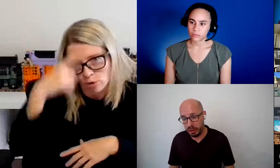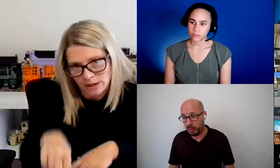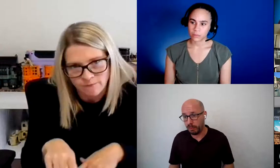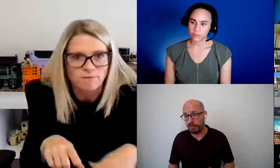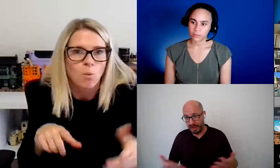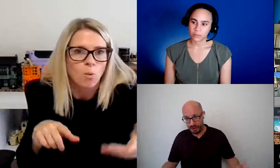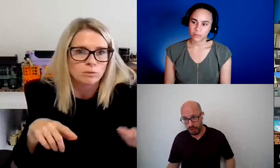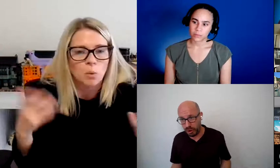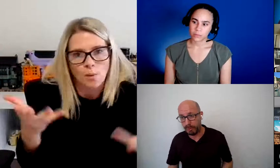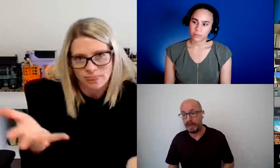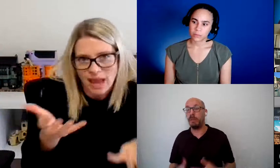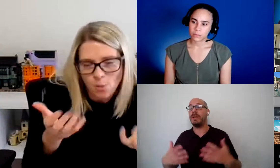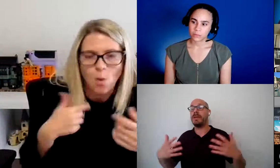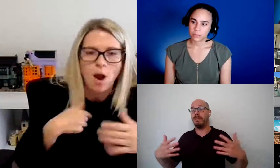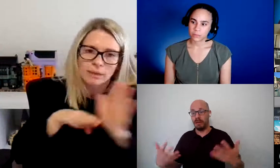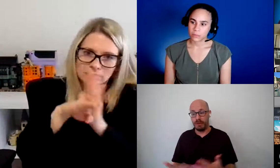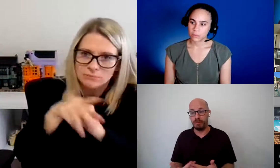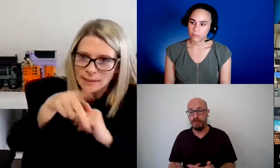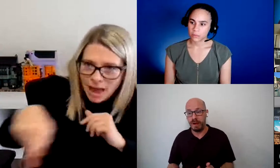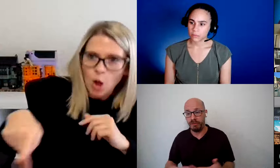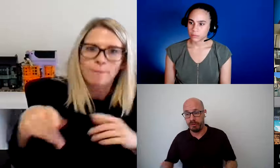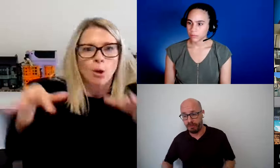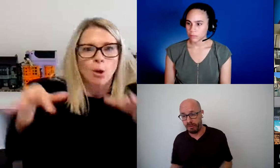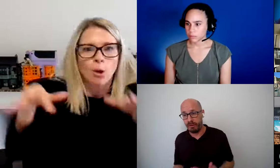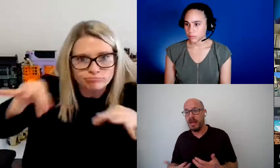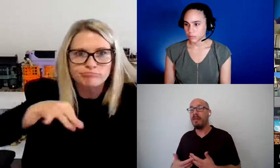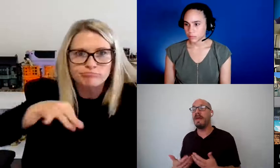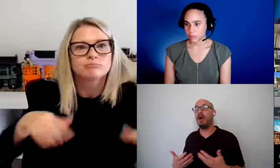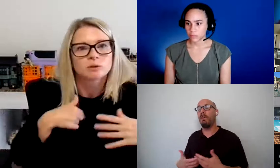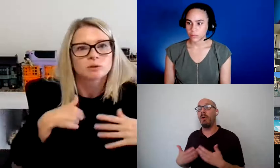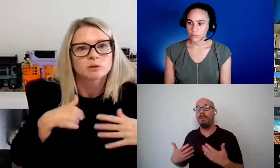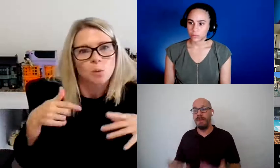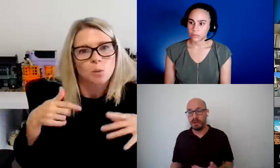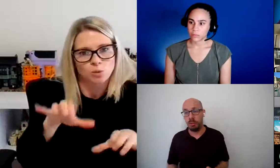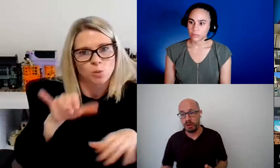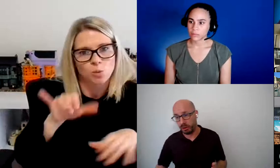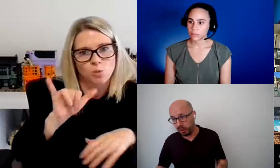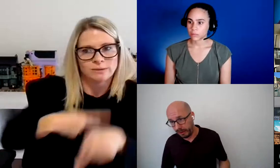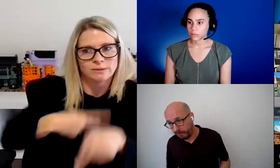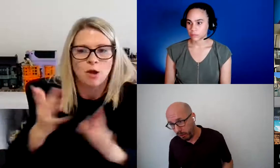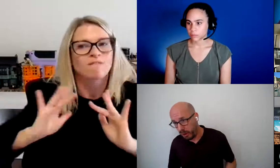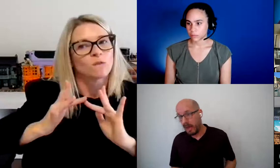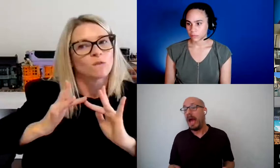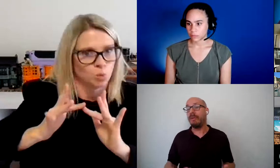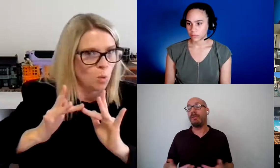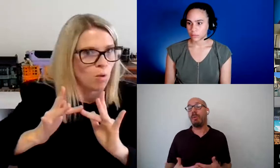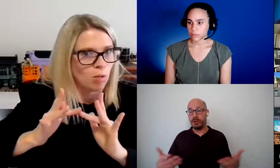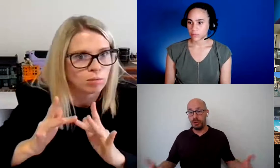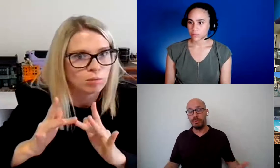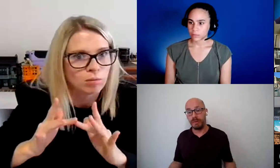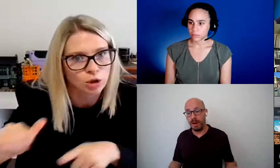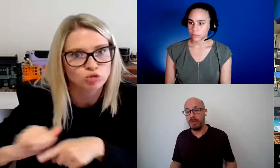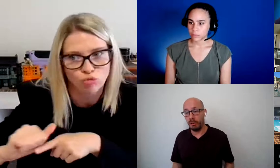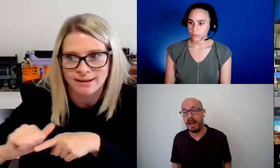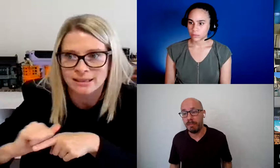willing to present to your company. We definitely provide services that are more fit to what you're looking for. And so we do provide those